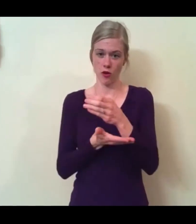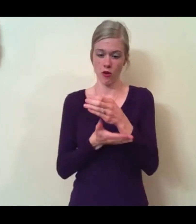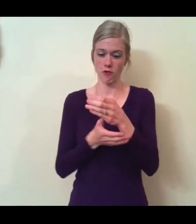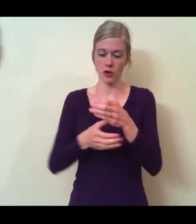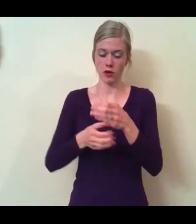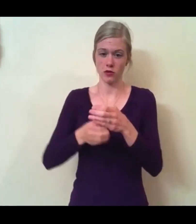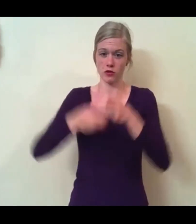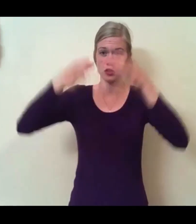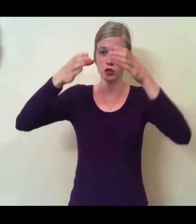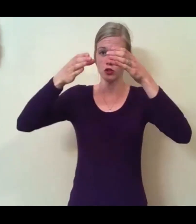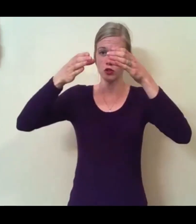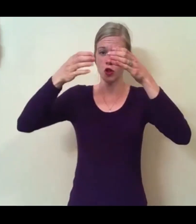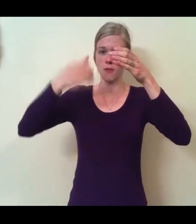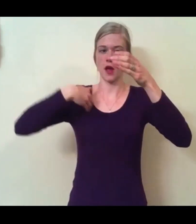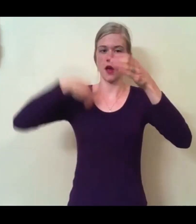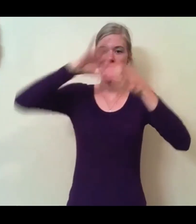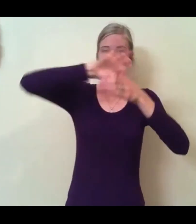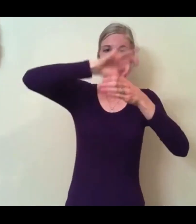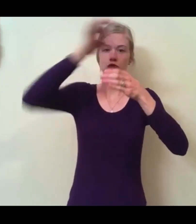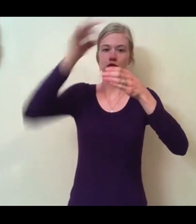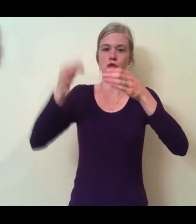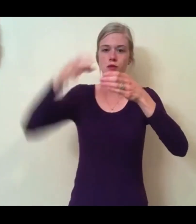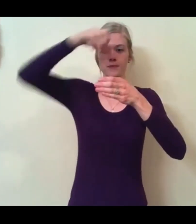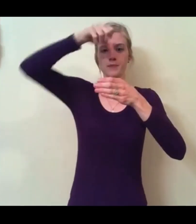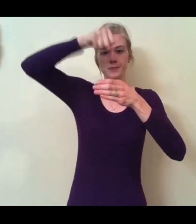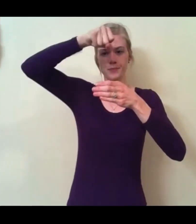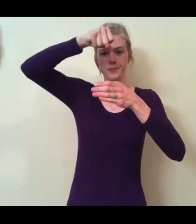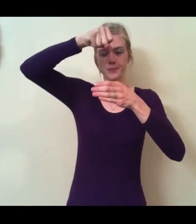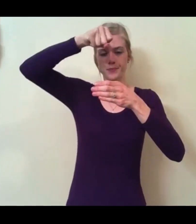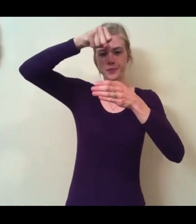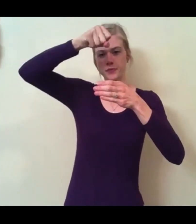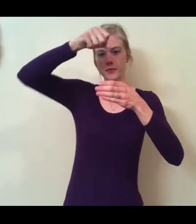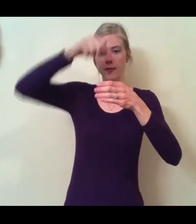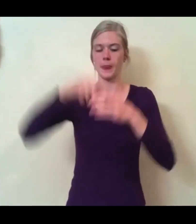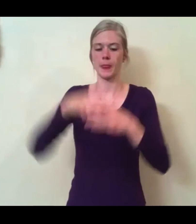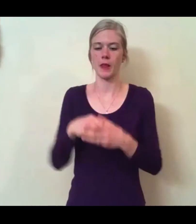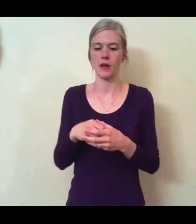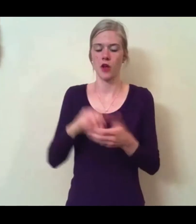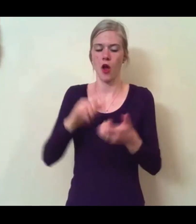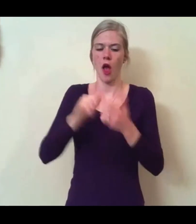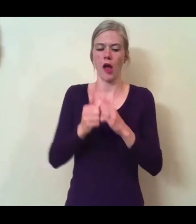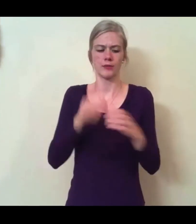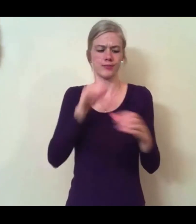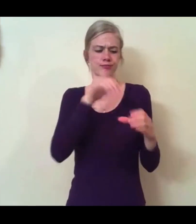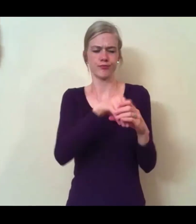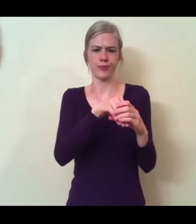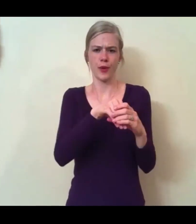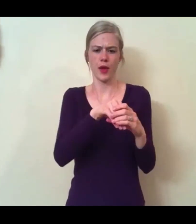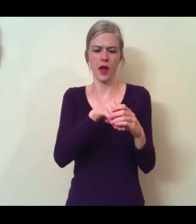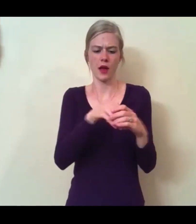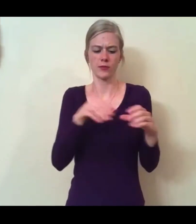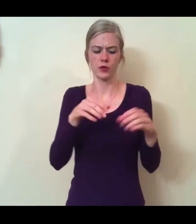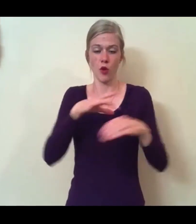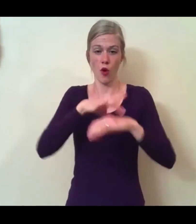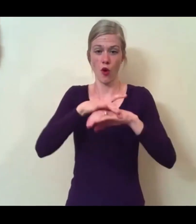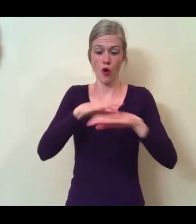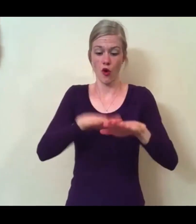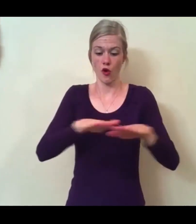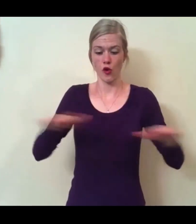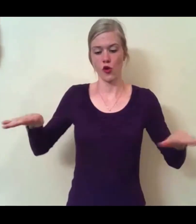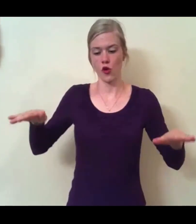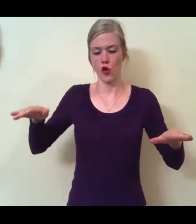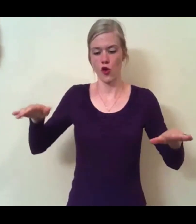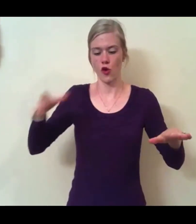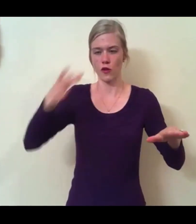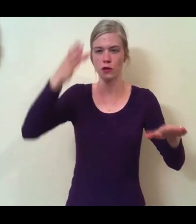To plant a bulb with this, you simply push it down into moist earth, just like you were pushing a cookie